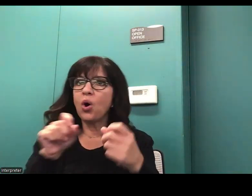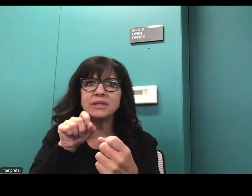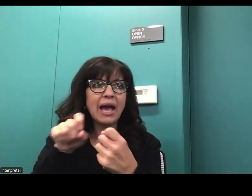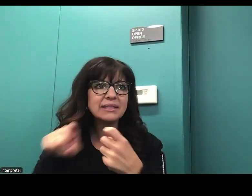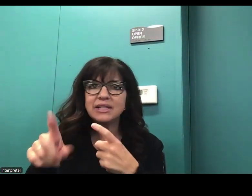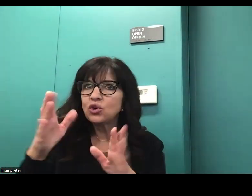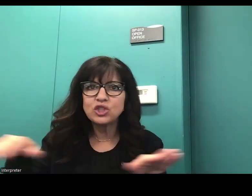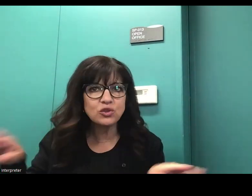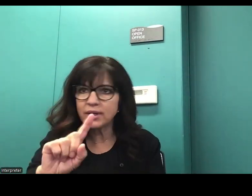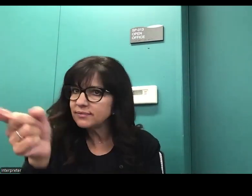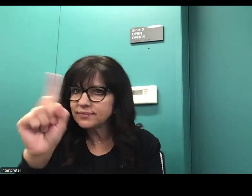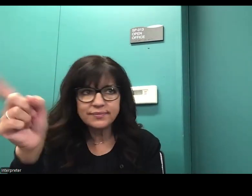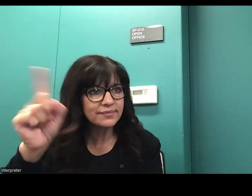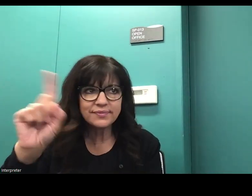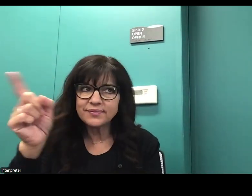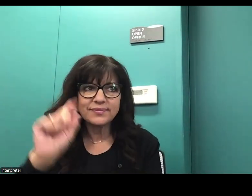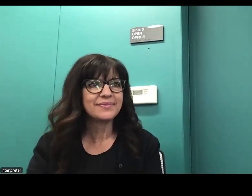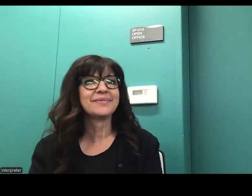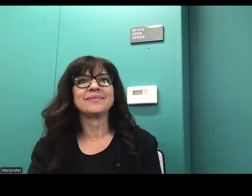your children.